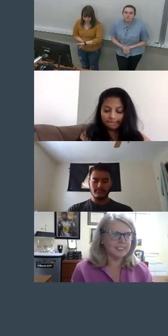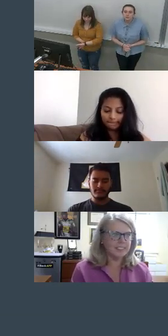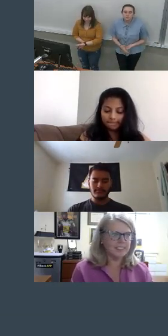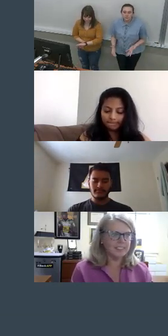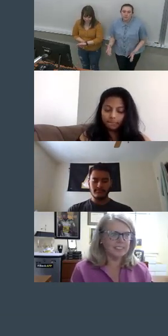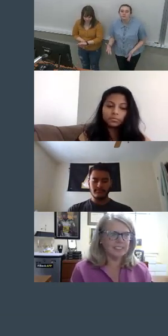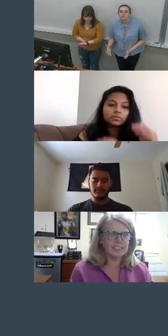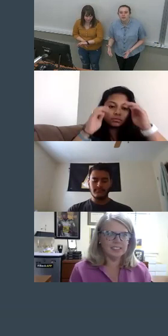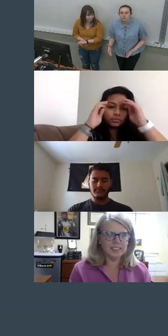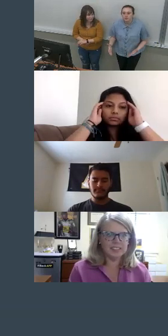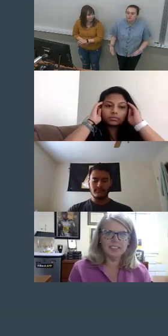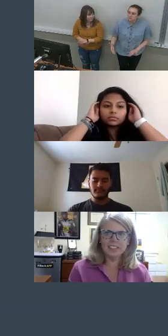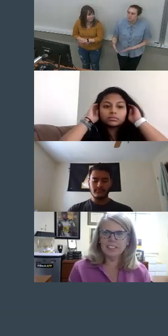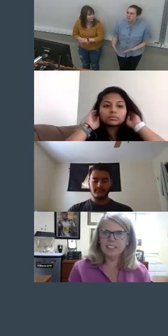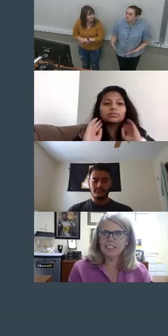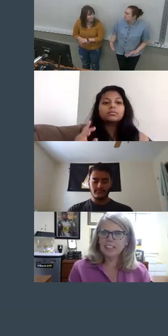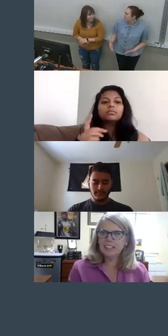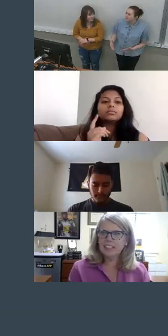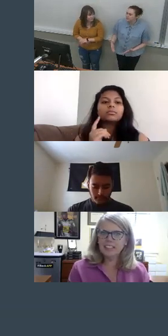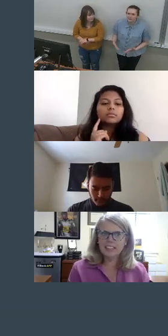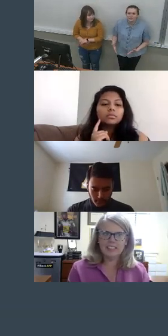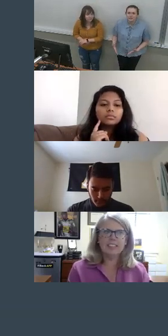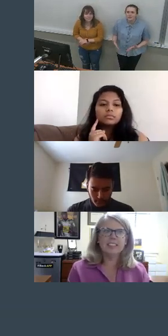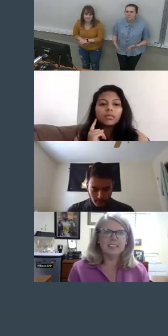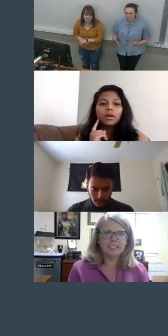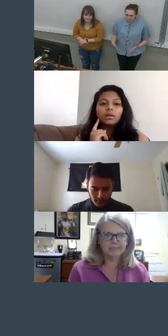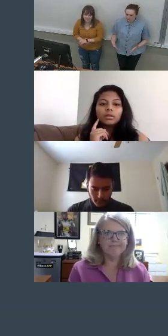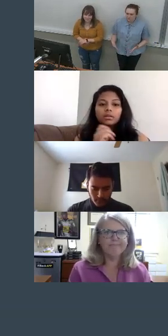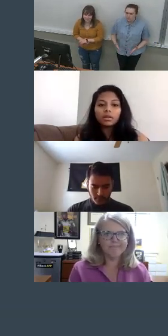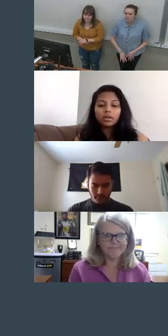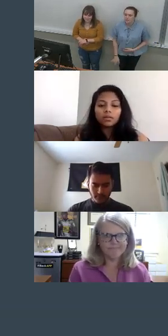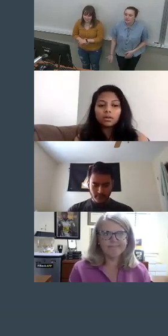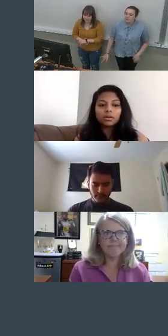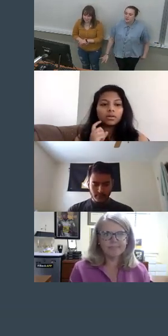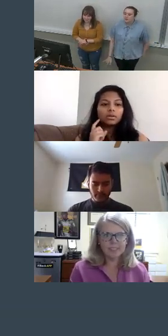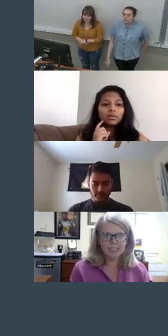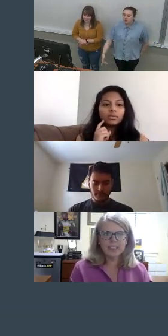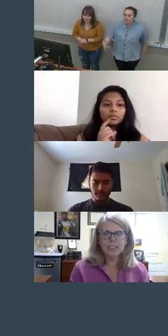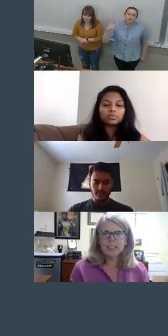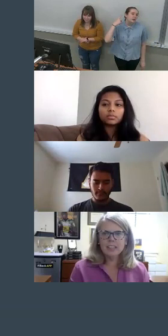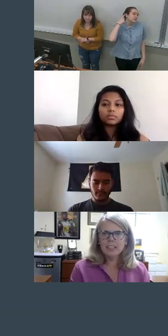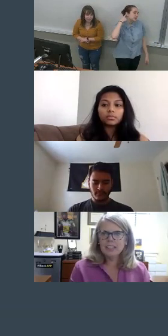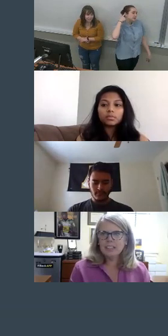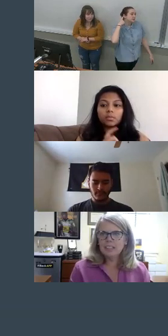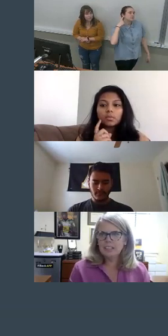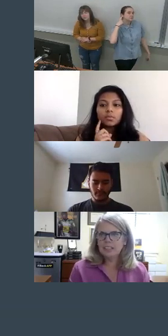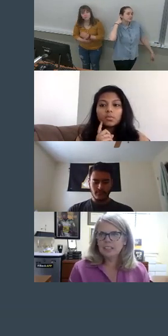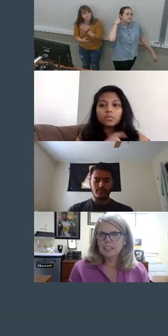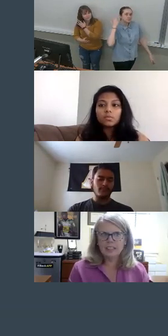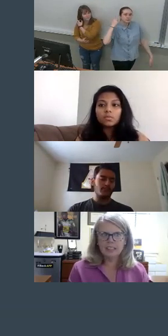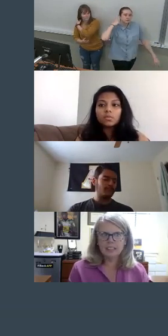California. This is super important right now because they're still kind of on fire. Yes. Unfortunately. So California, take